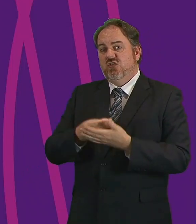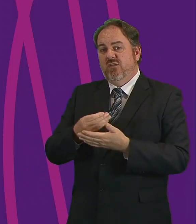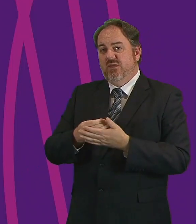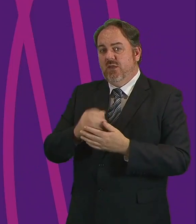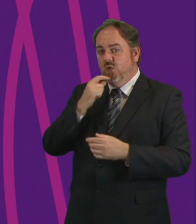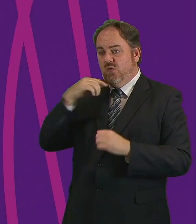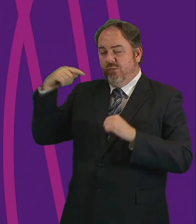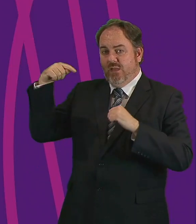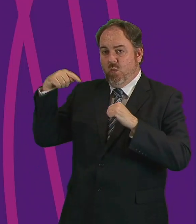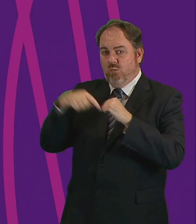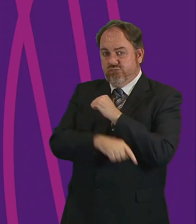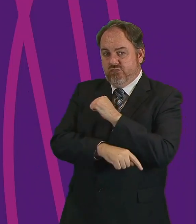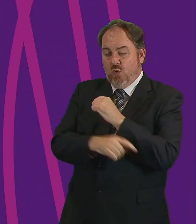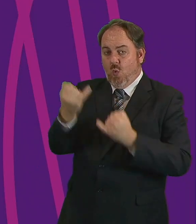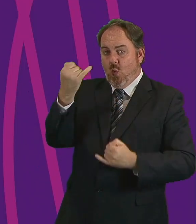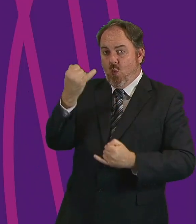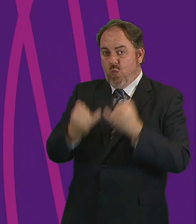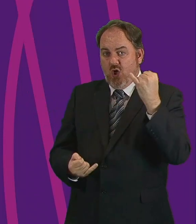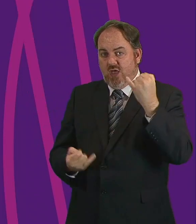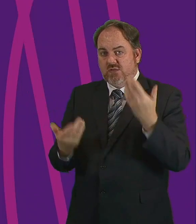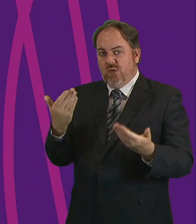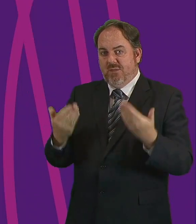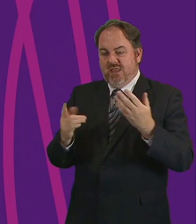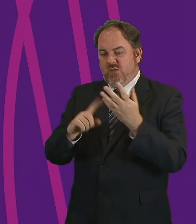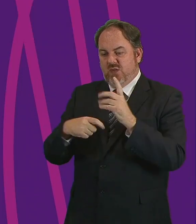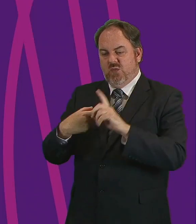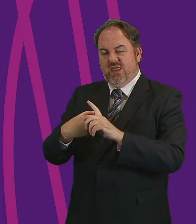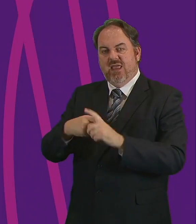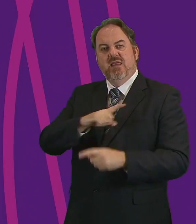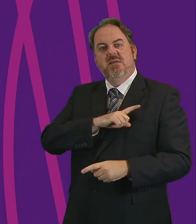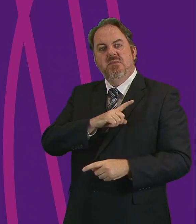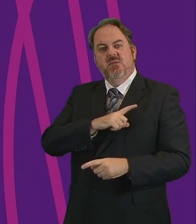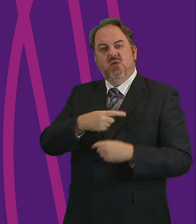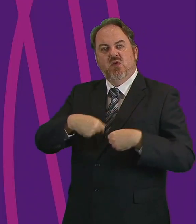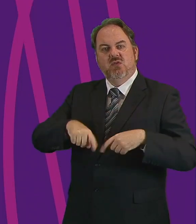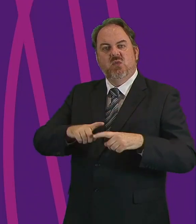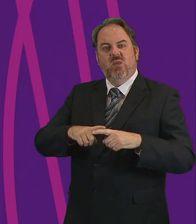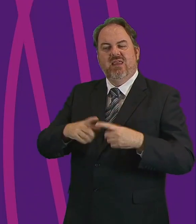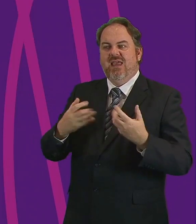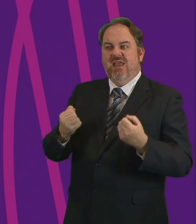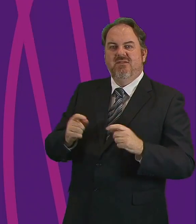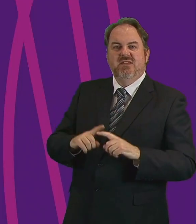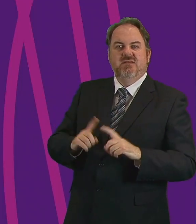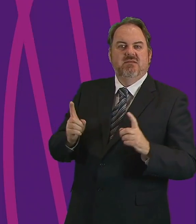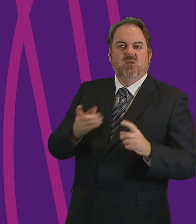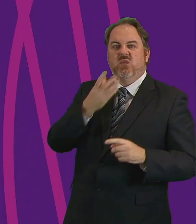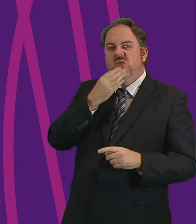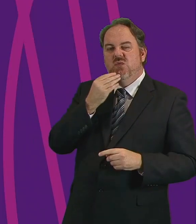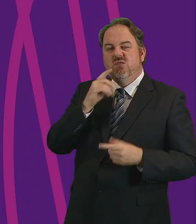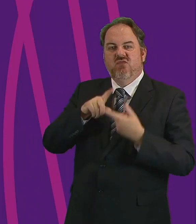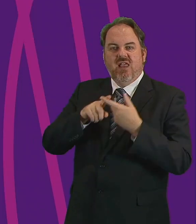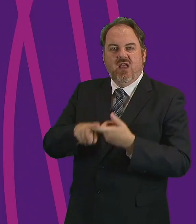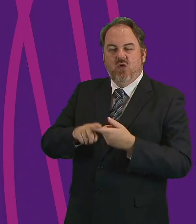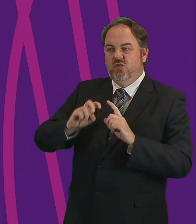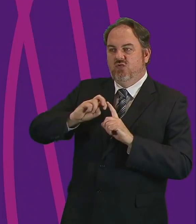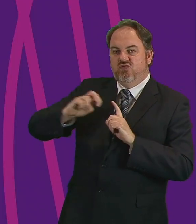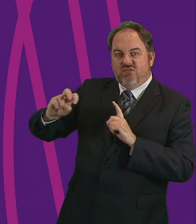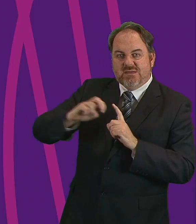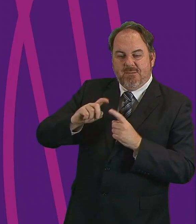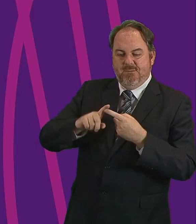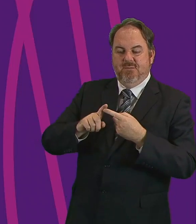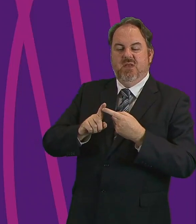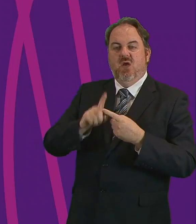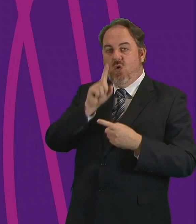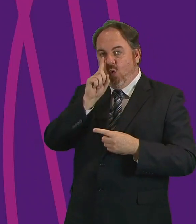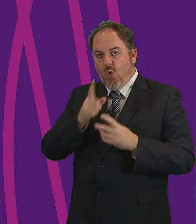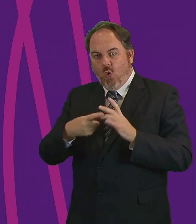downturn than the rest of the UK because of our larger relative footprint of oil and tourism-related activity.